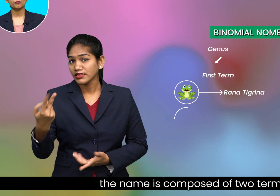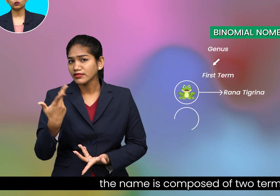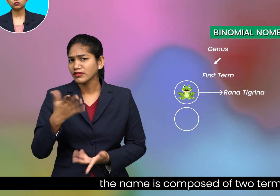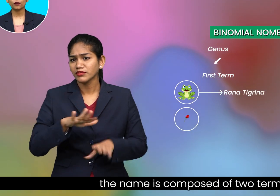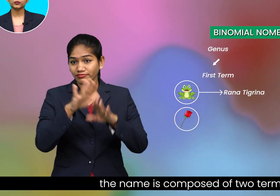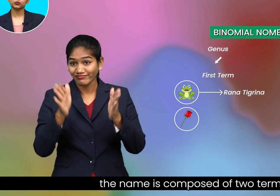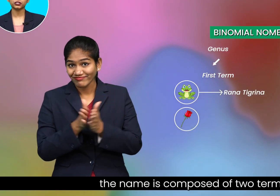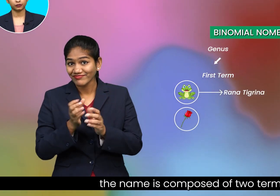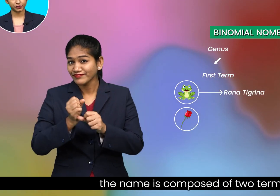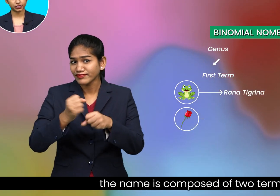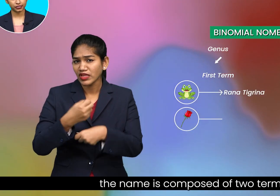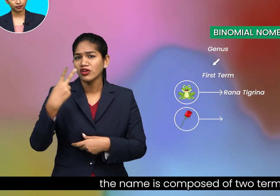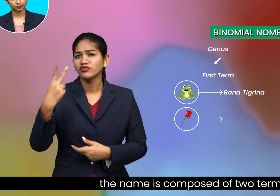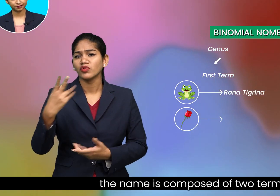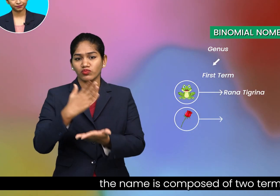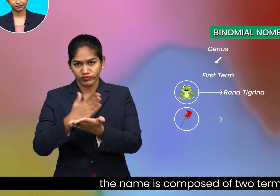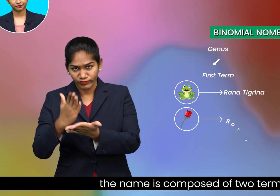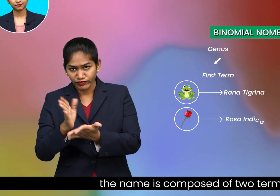composed of two terms.